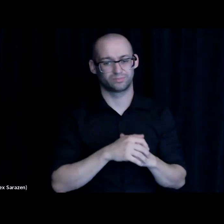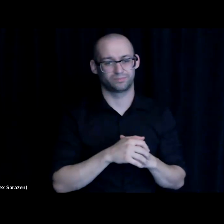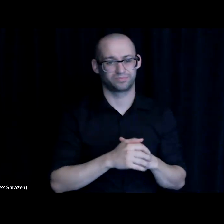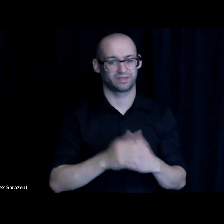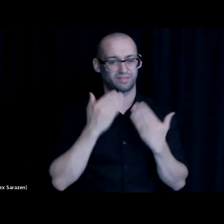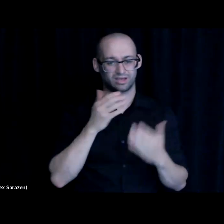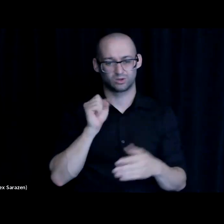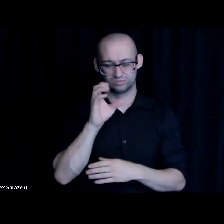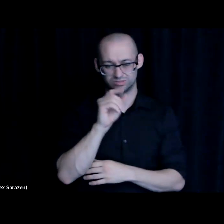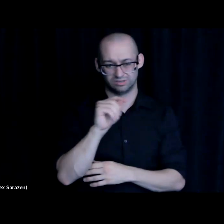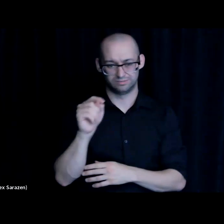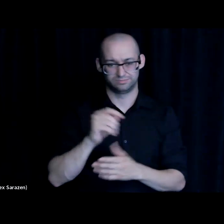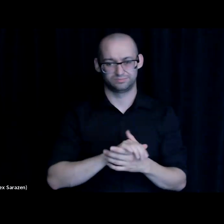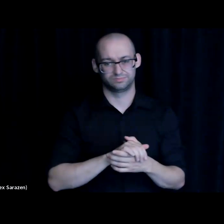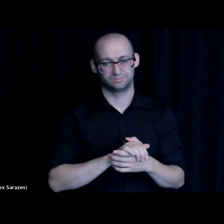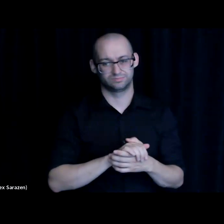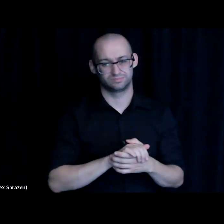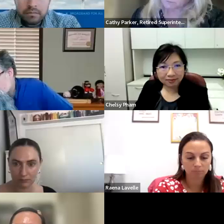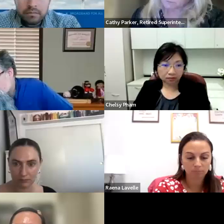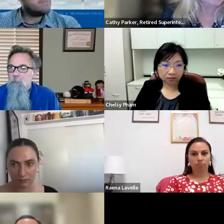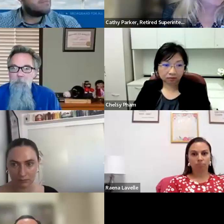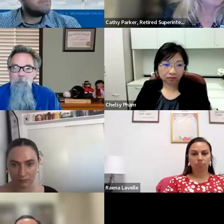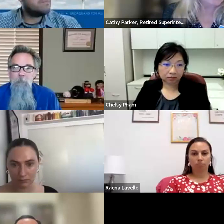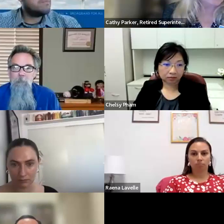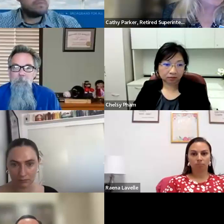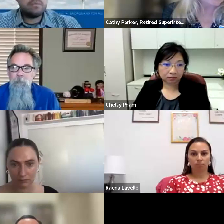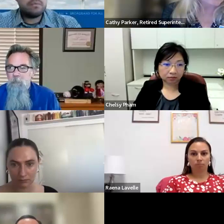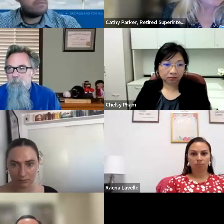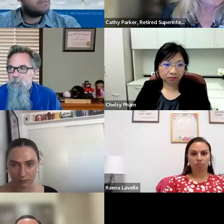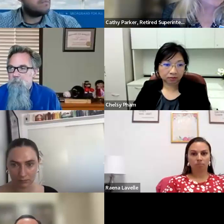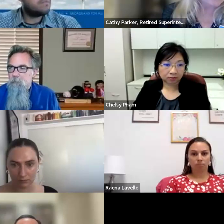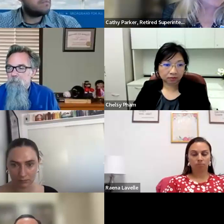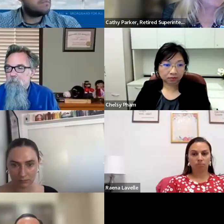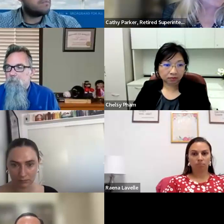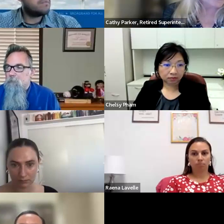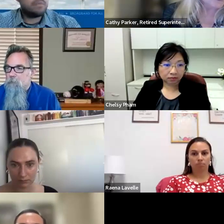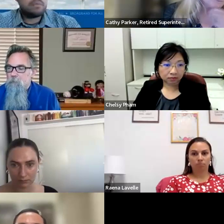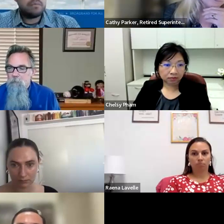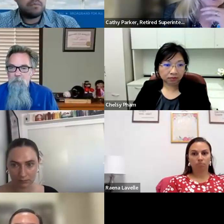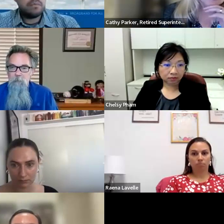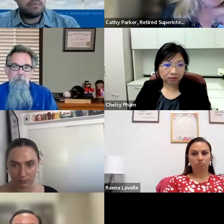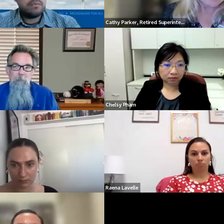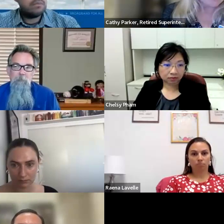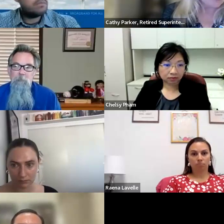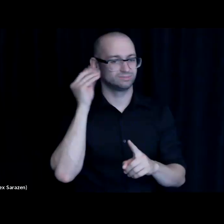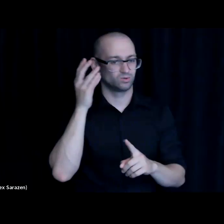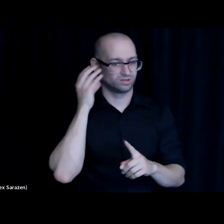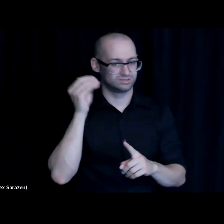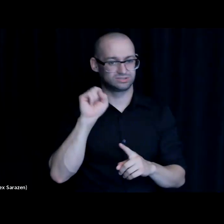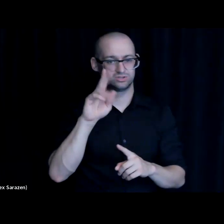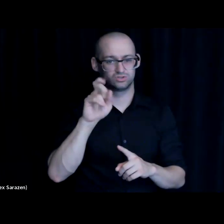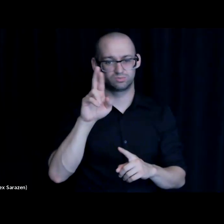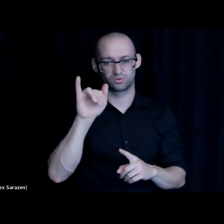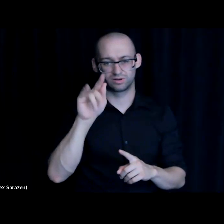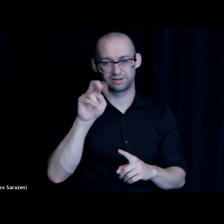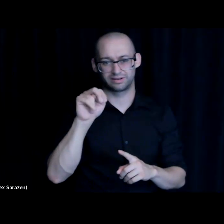Thank you, Scott. Kathy Parker, we would love to hear from you about your experience as when you were superintendent at